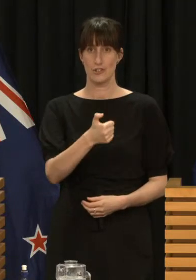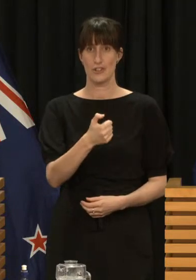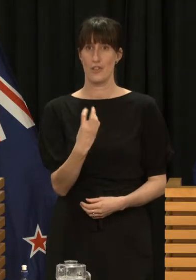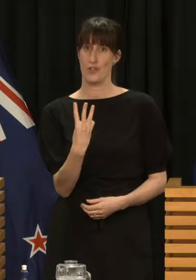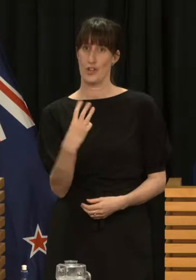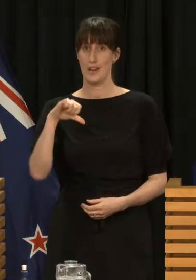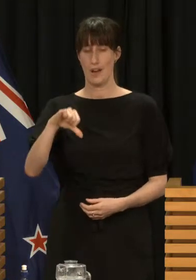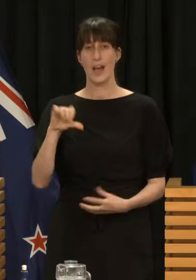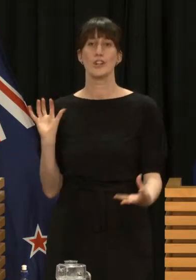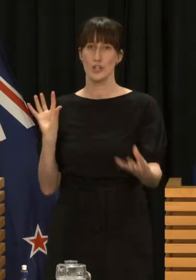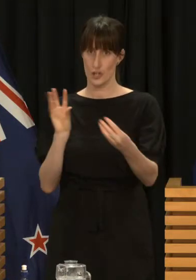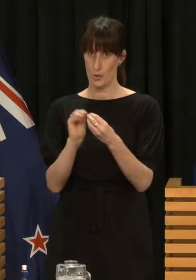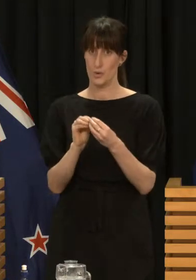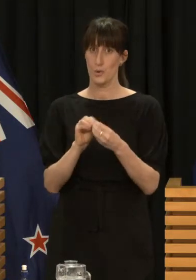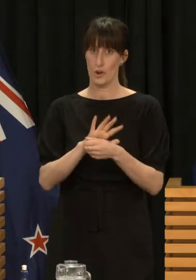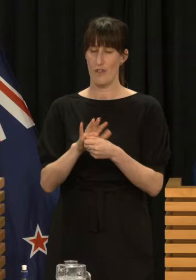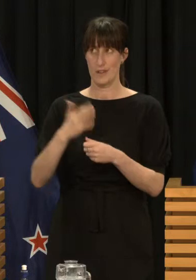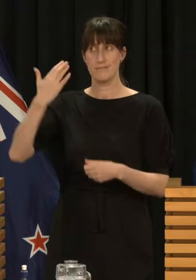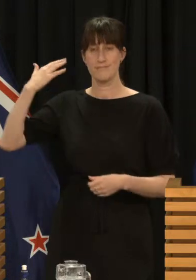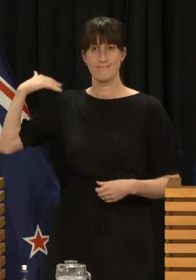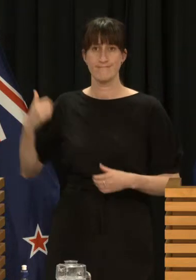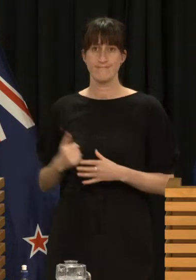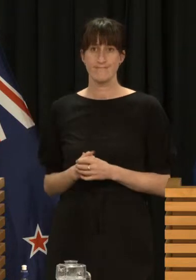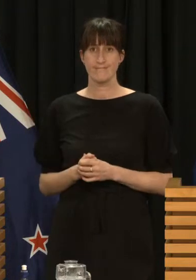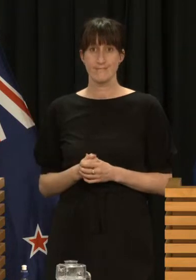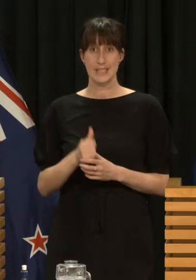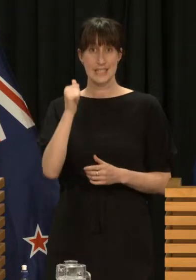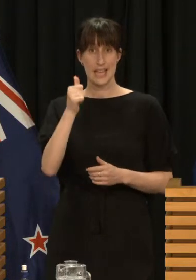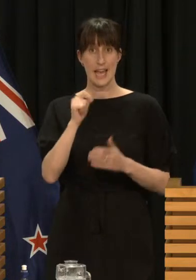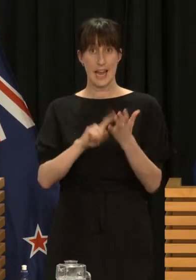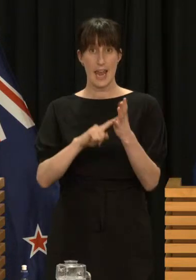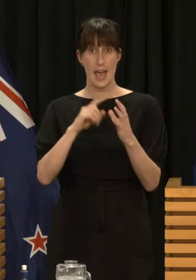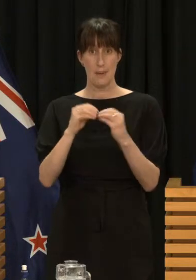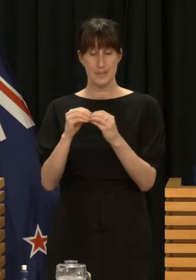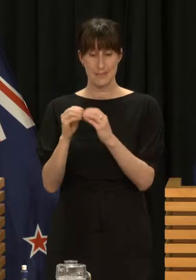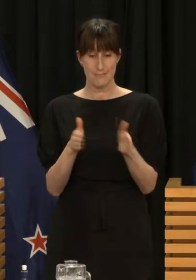1,639. Yesterday, our laboratories completed